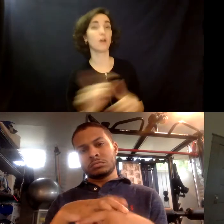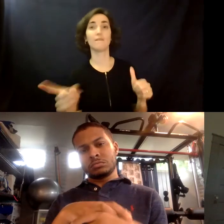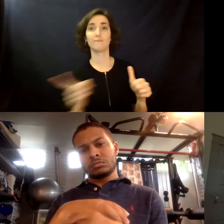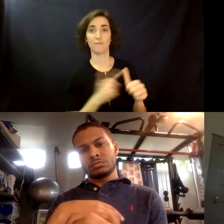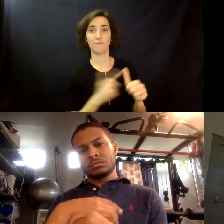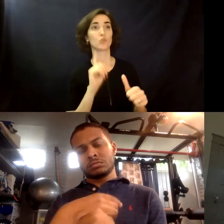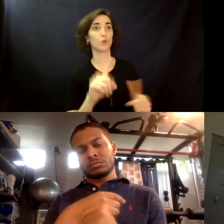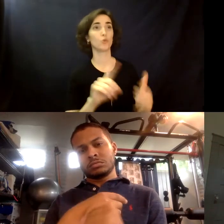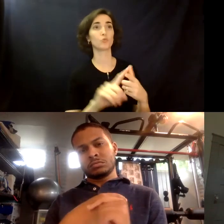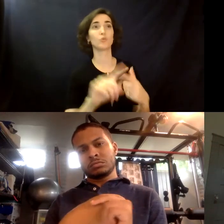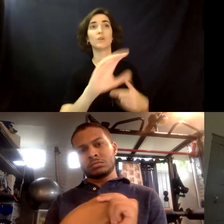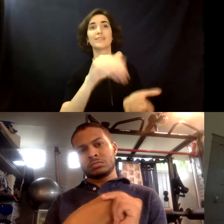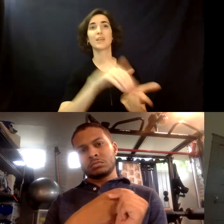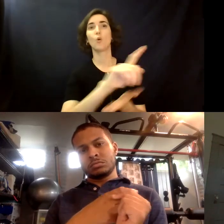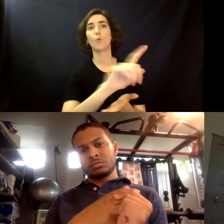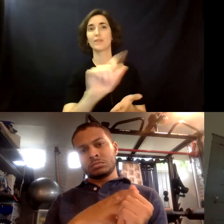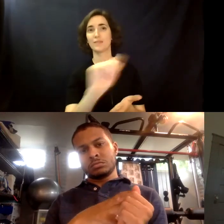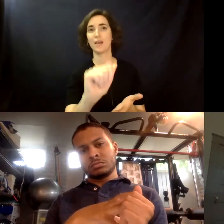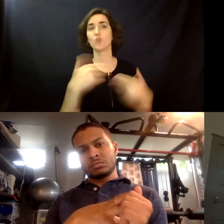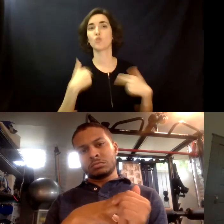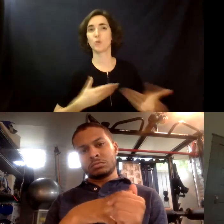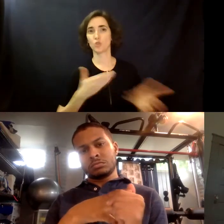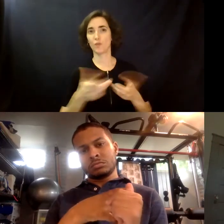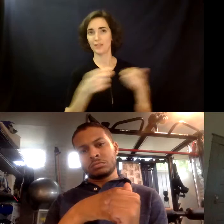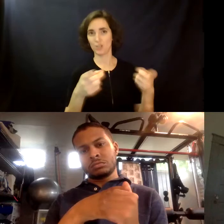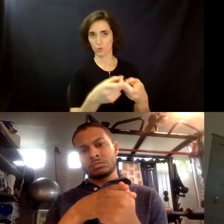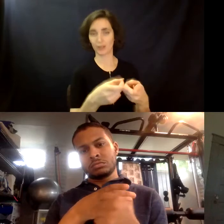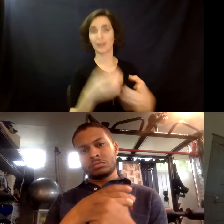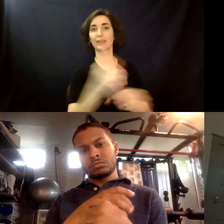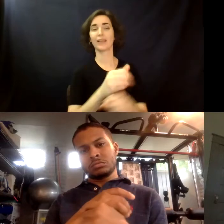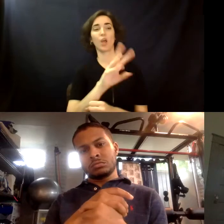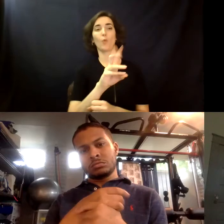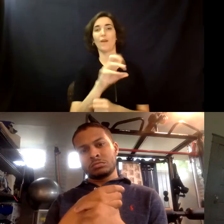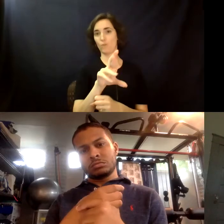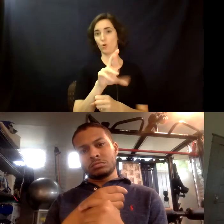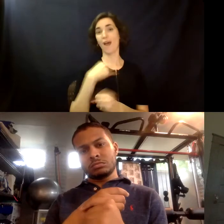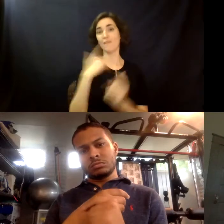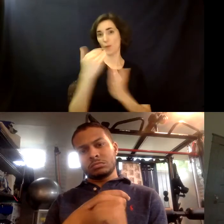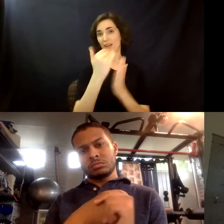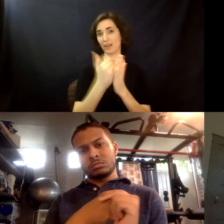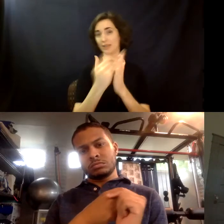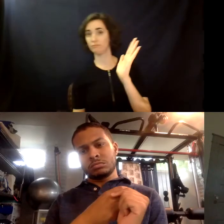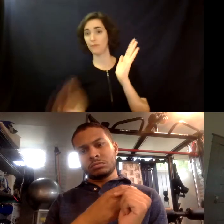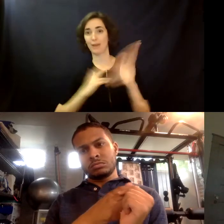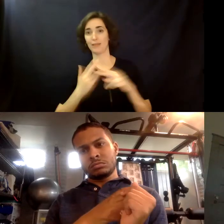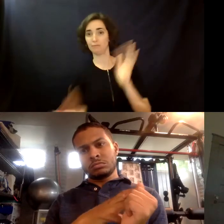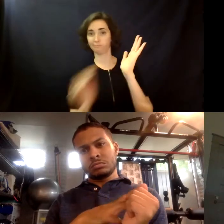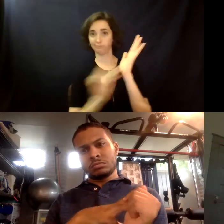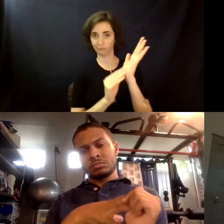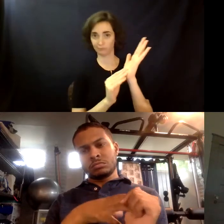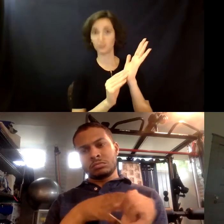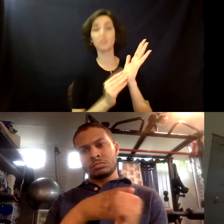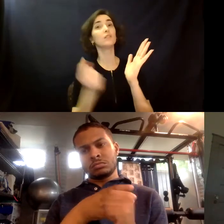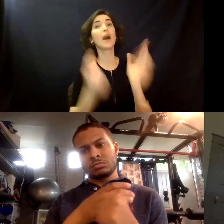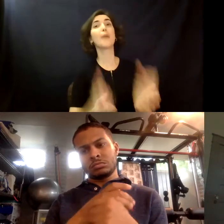Human Services District and get a waiver. You have to get on that waiting list, and those waivers are there's only so many waivers that are available,